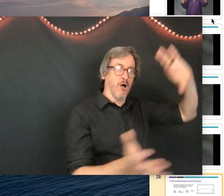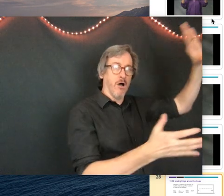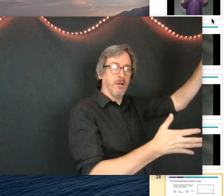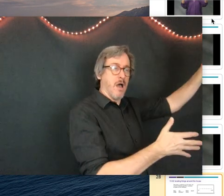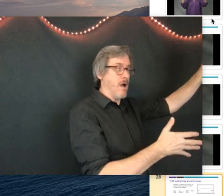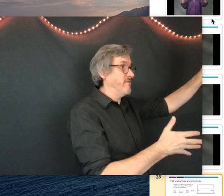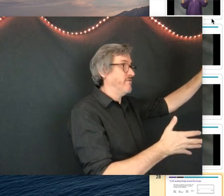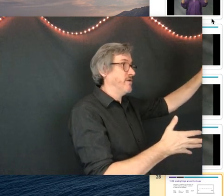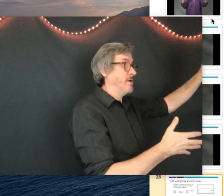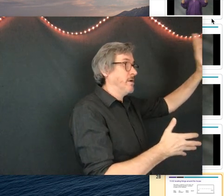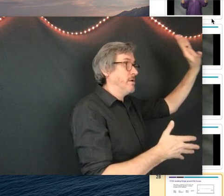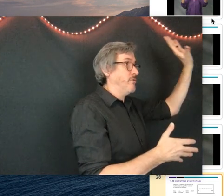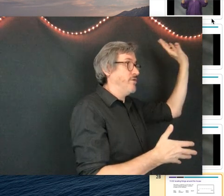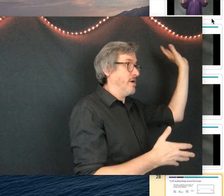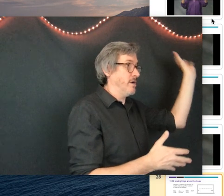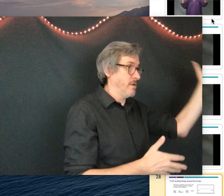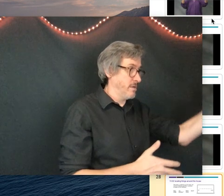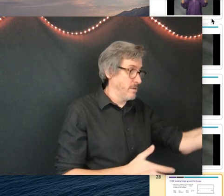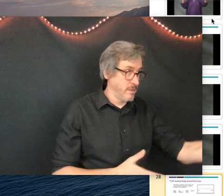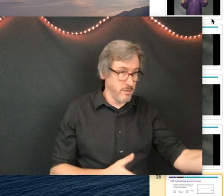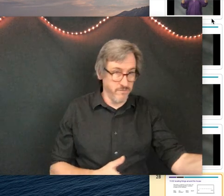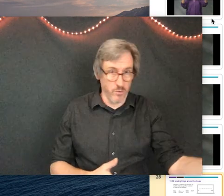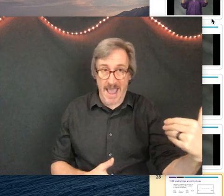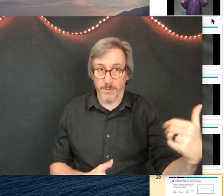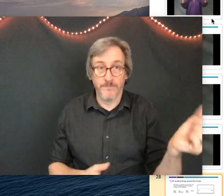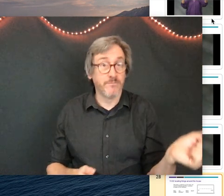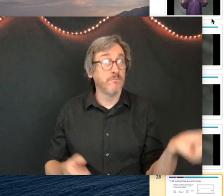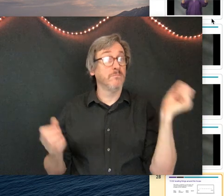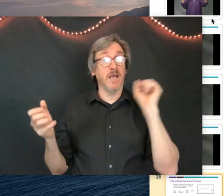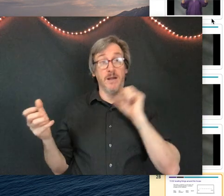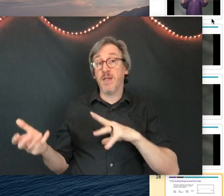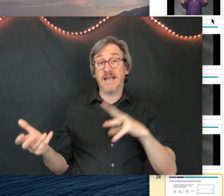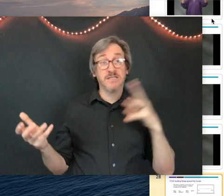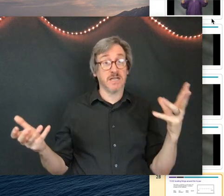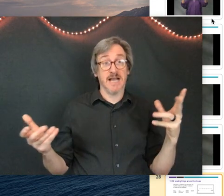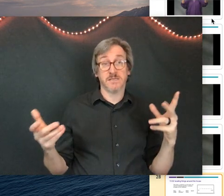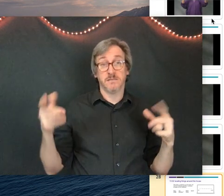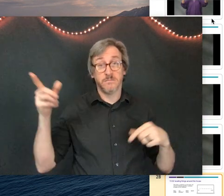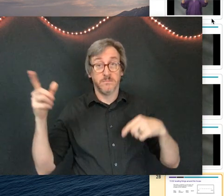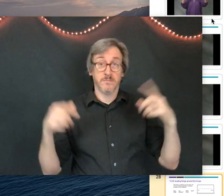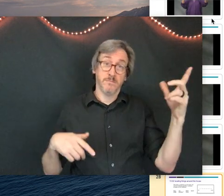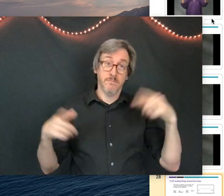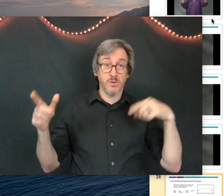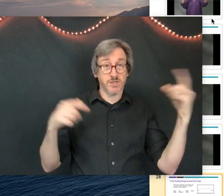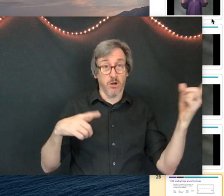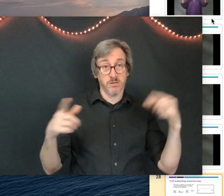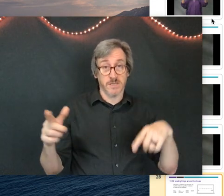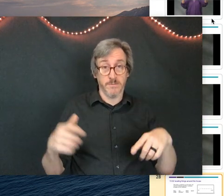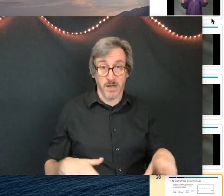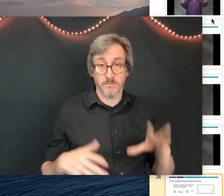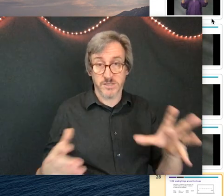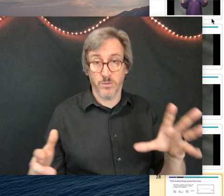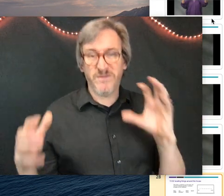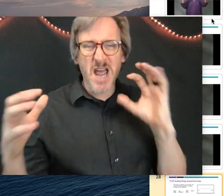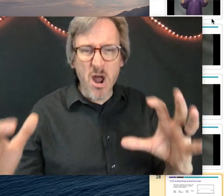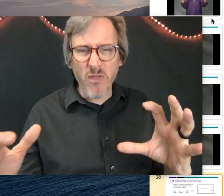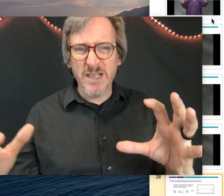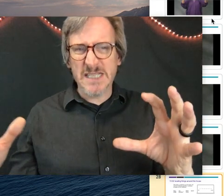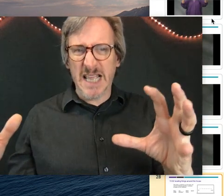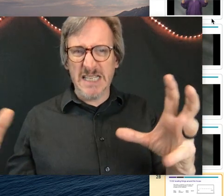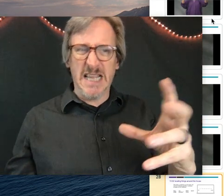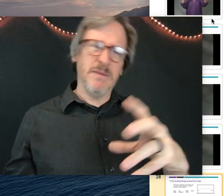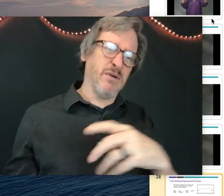Take all of the vocab and apply it to the class. Most, all, some, none. So we've done